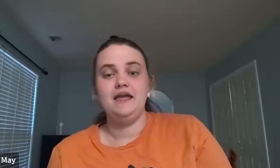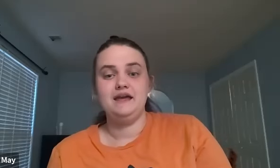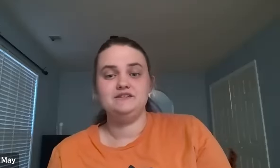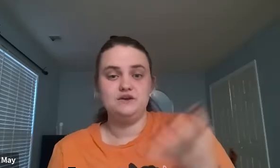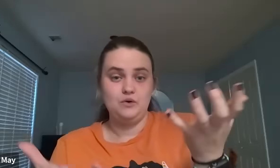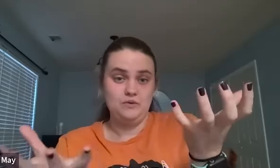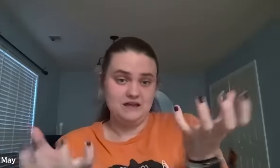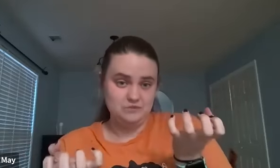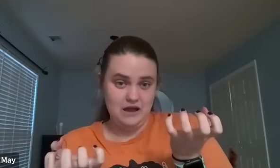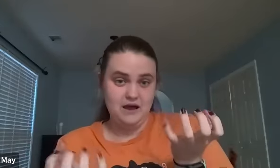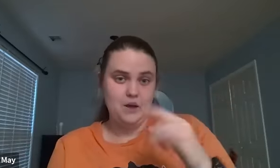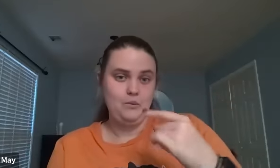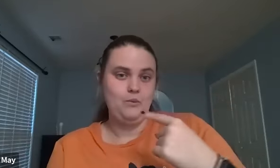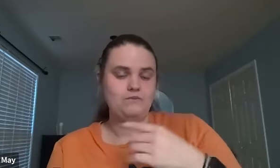And so that's I